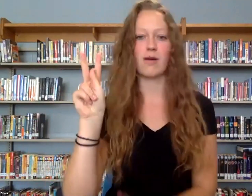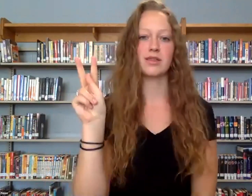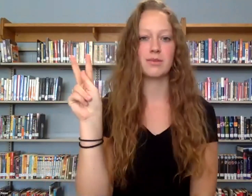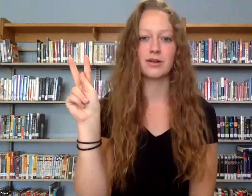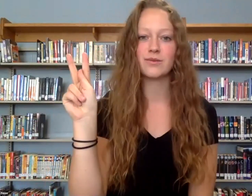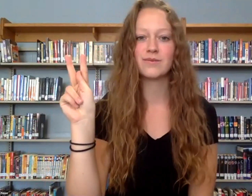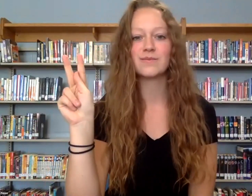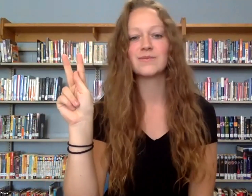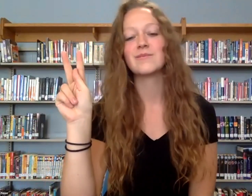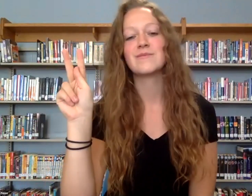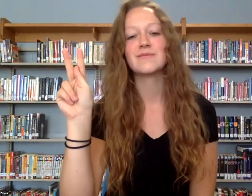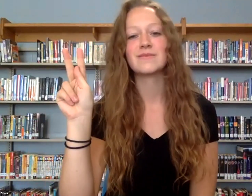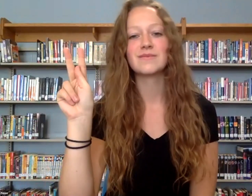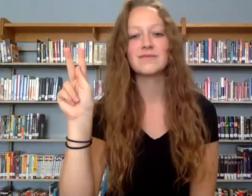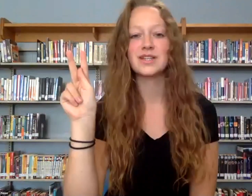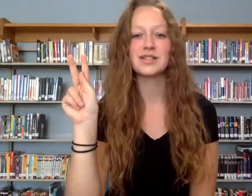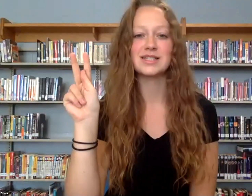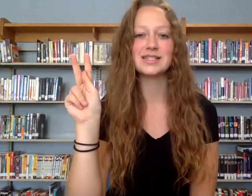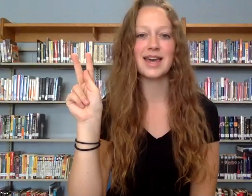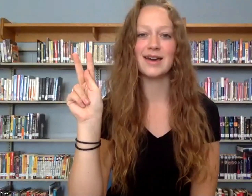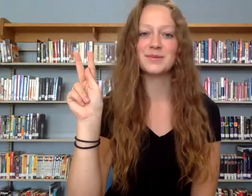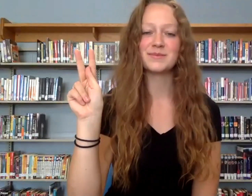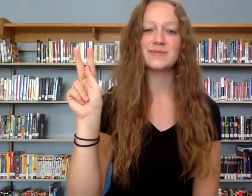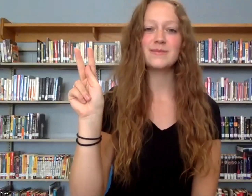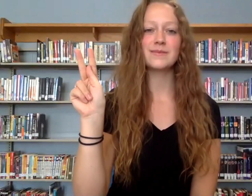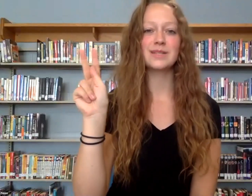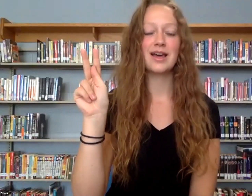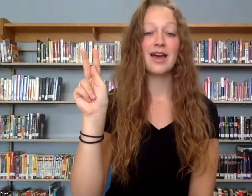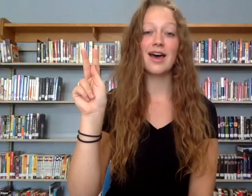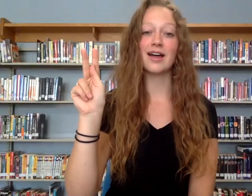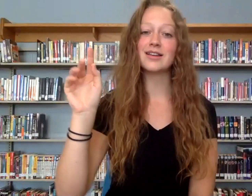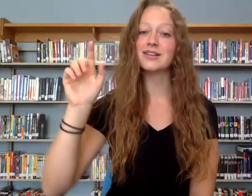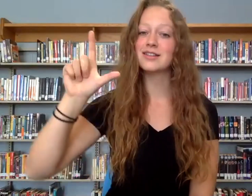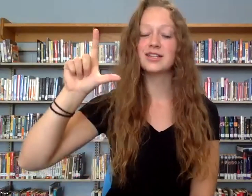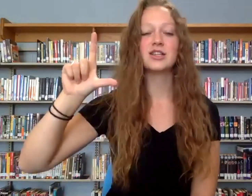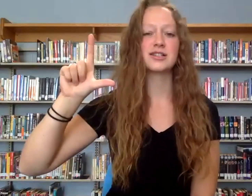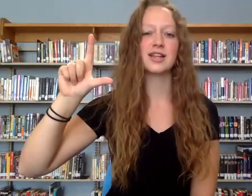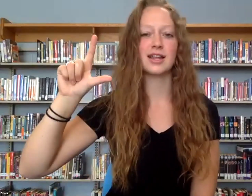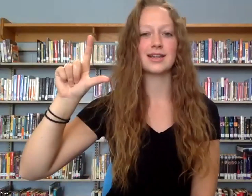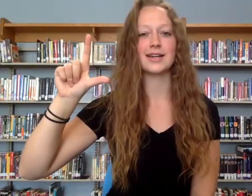the middle. So this is K. L looks a lot like an L.